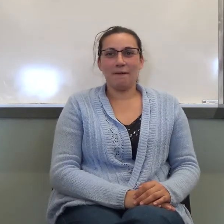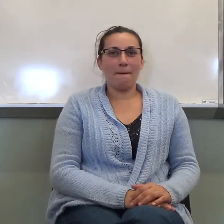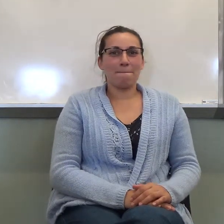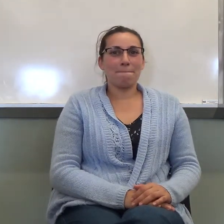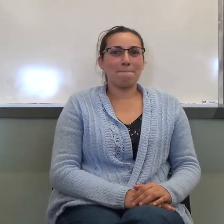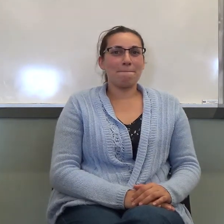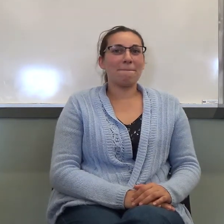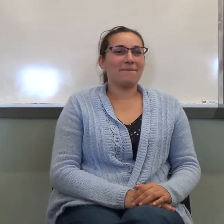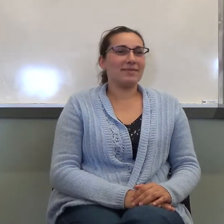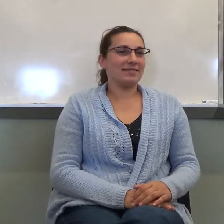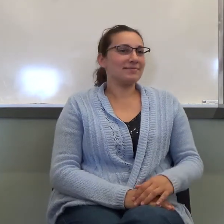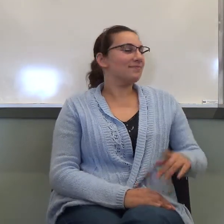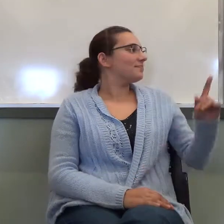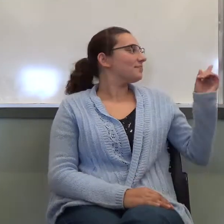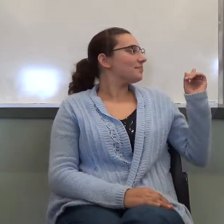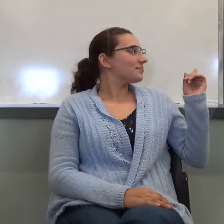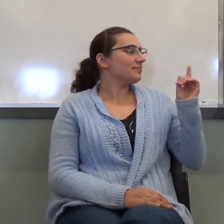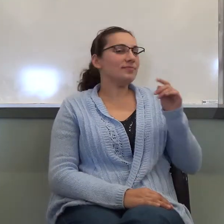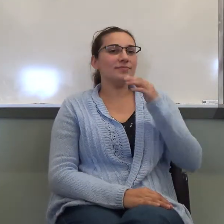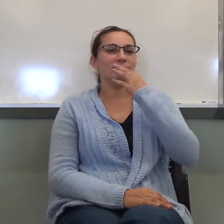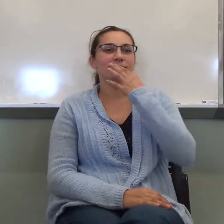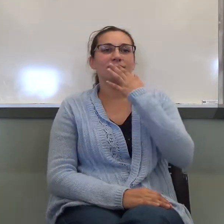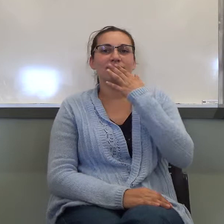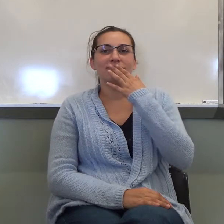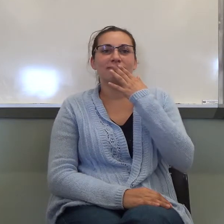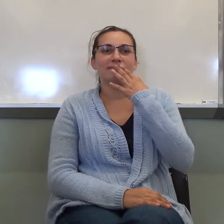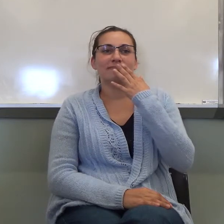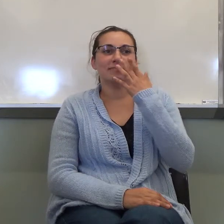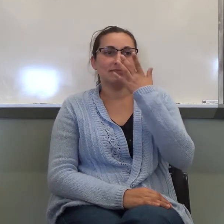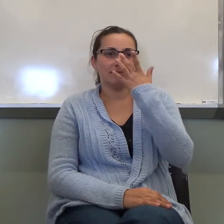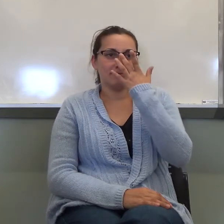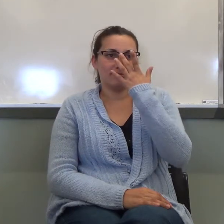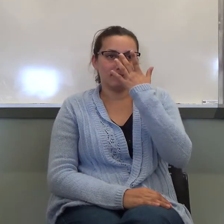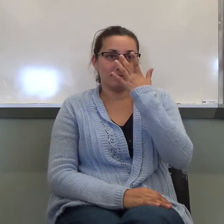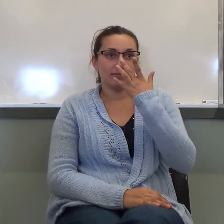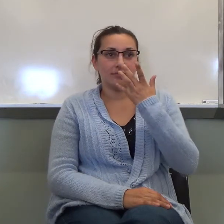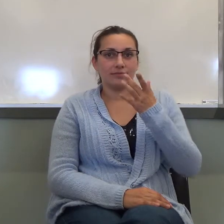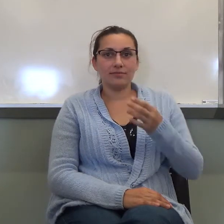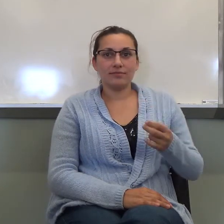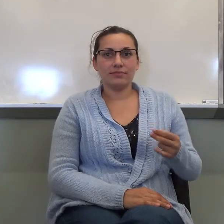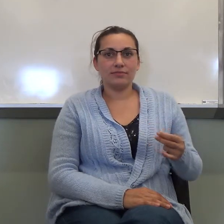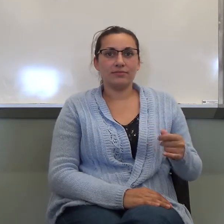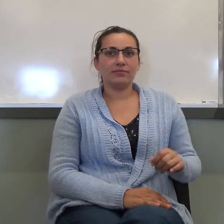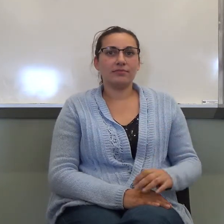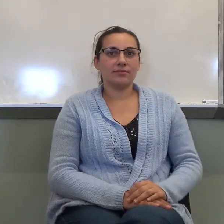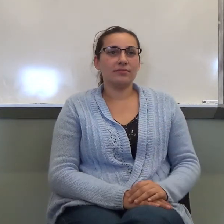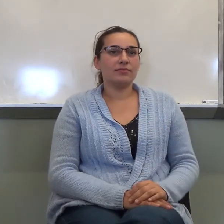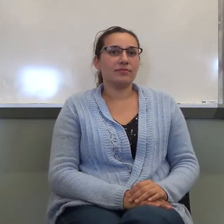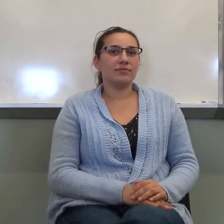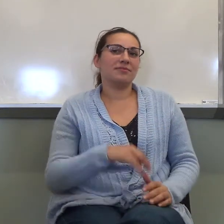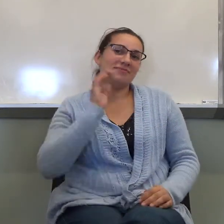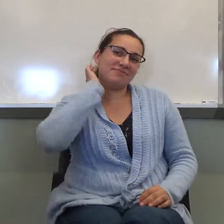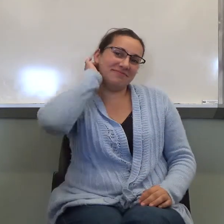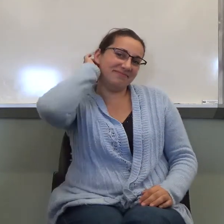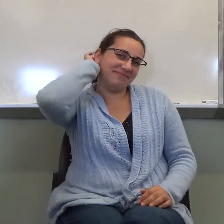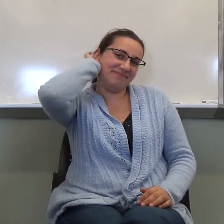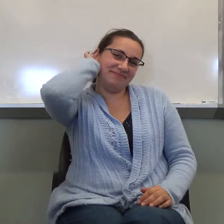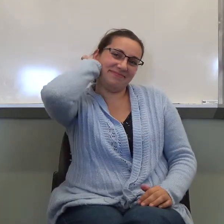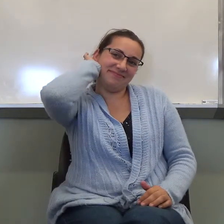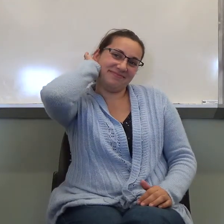4/6 and subtract 1/6 from it. And since you have the same denominator here, it works very easily. 4